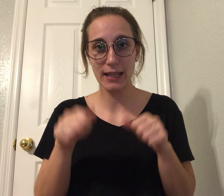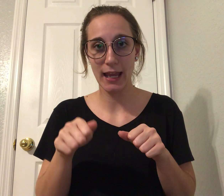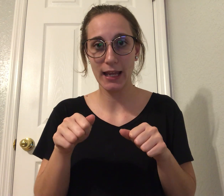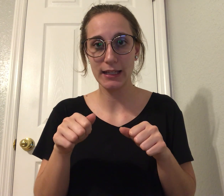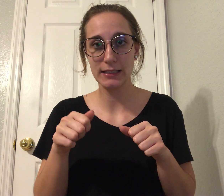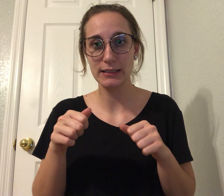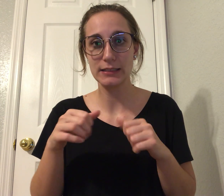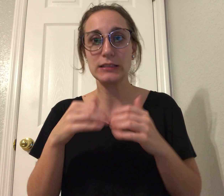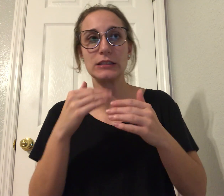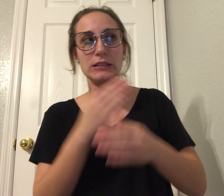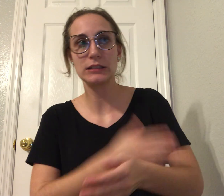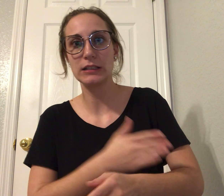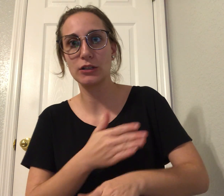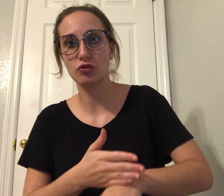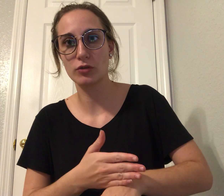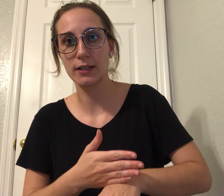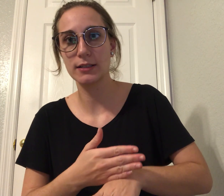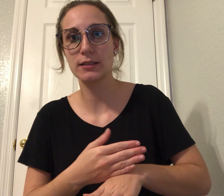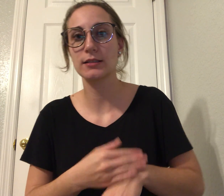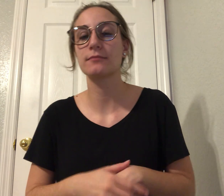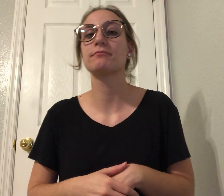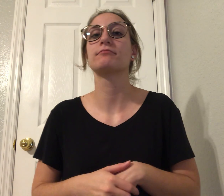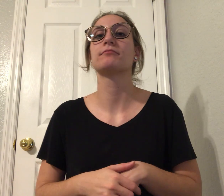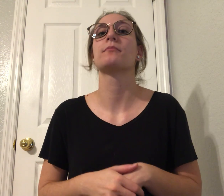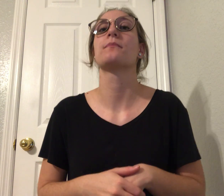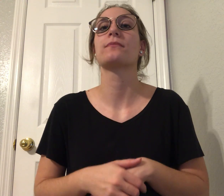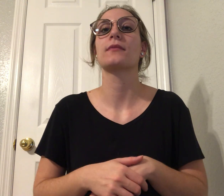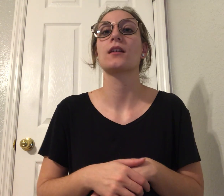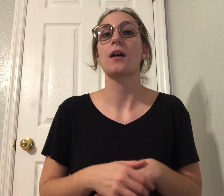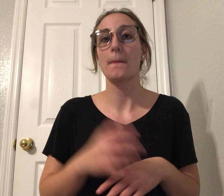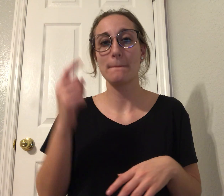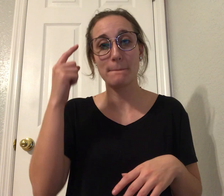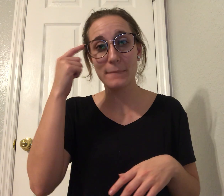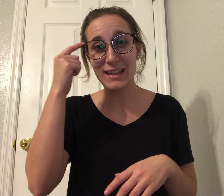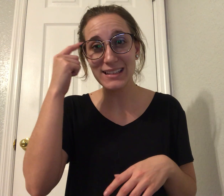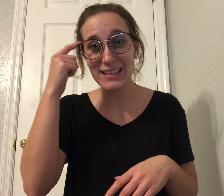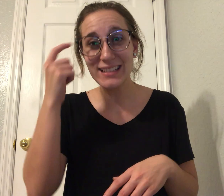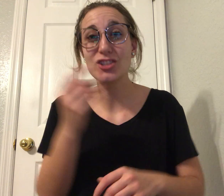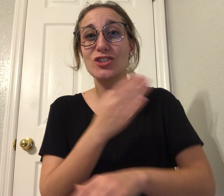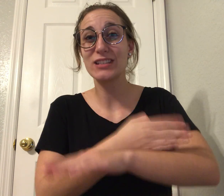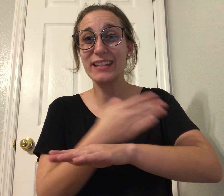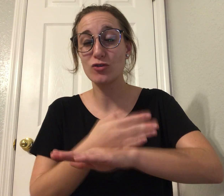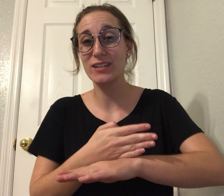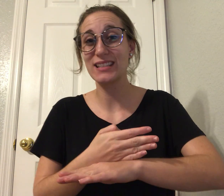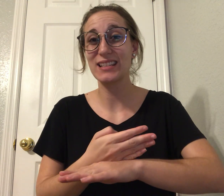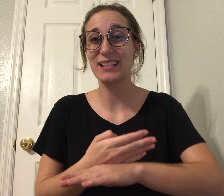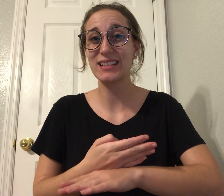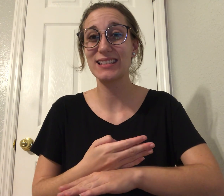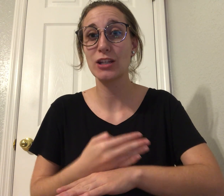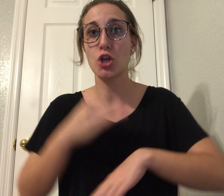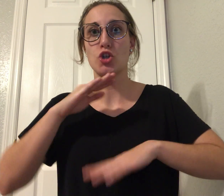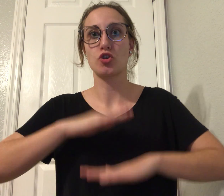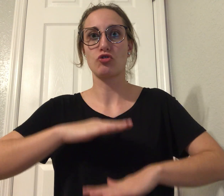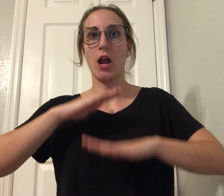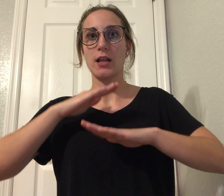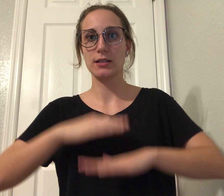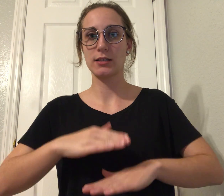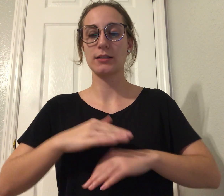these studies on meditation, I would argue, listen, the studies are what they are, but